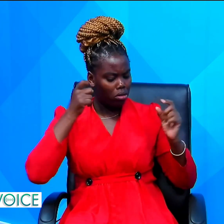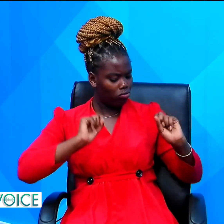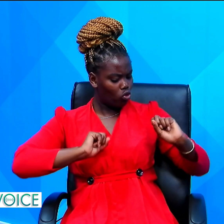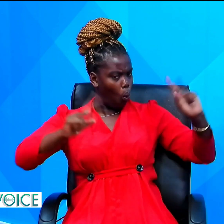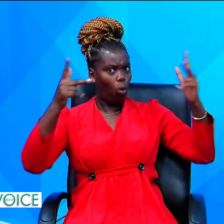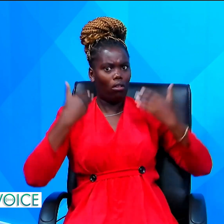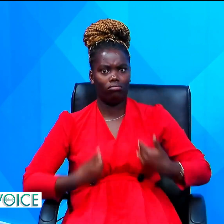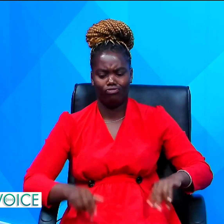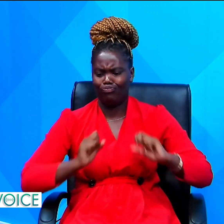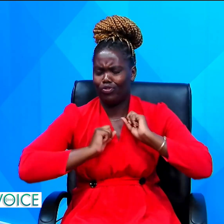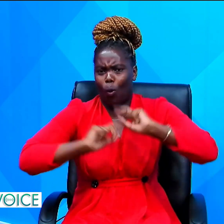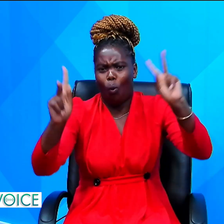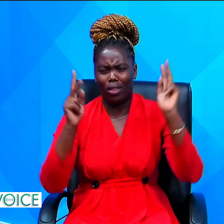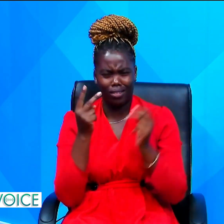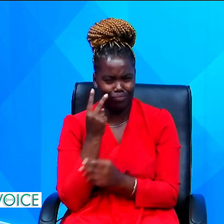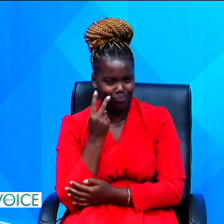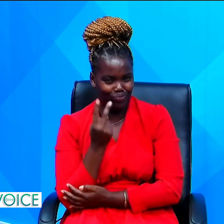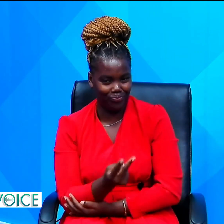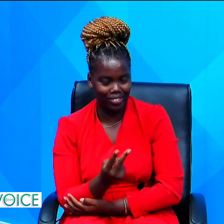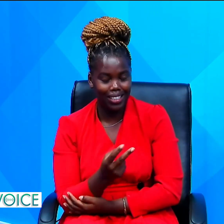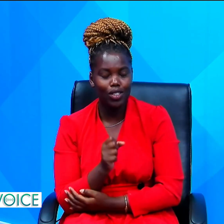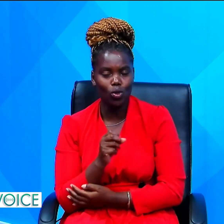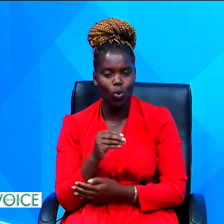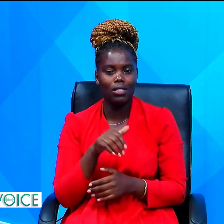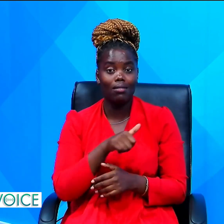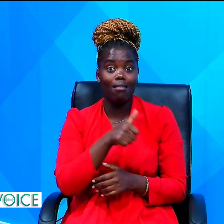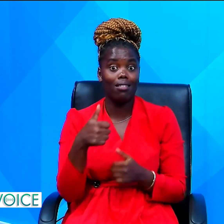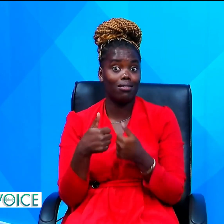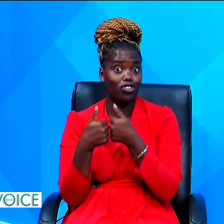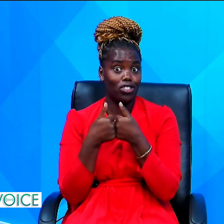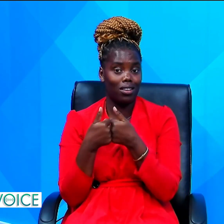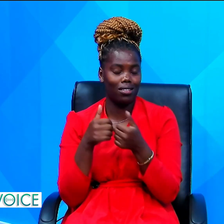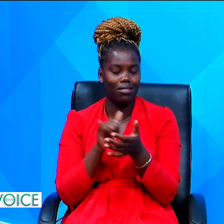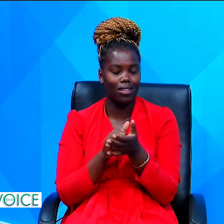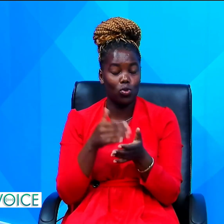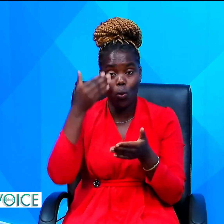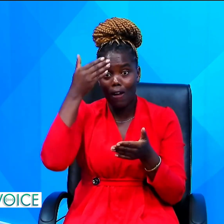We have many people who have hepatitis, but they feel like they're okay because their body doesn't show.